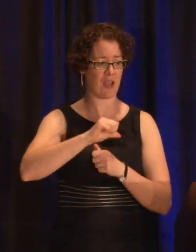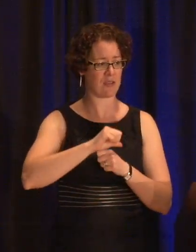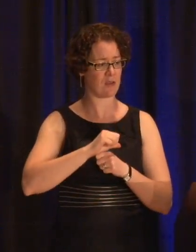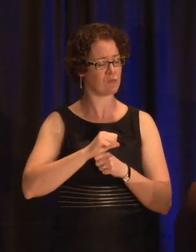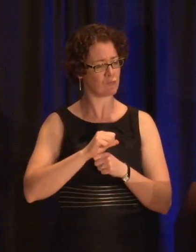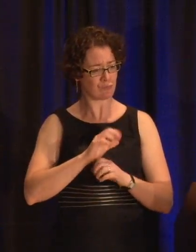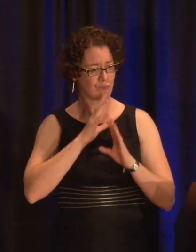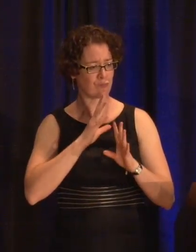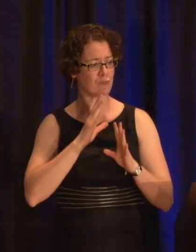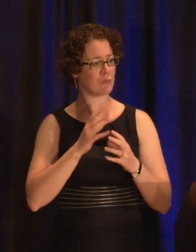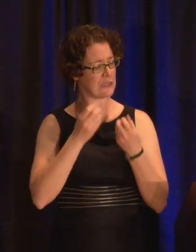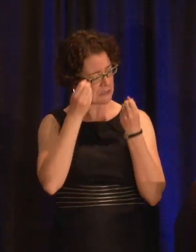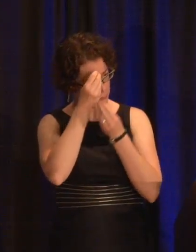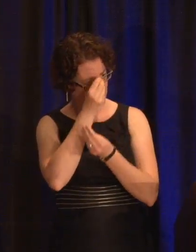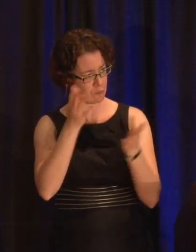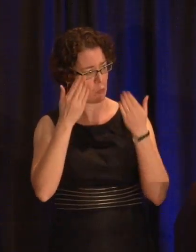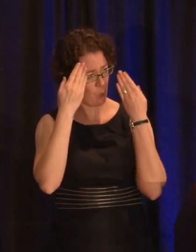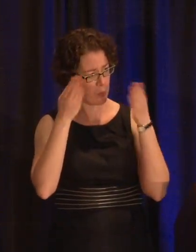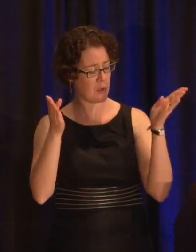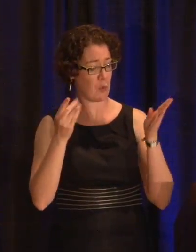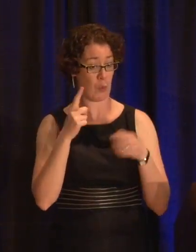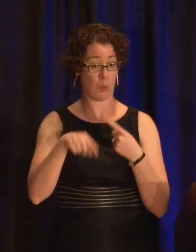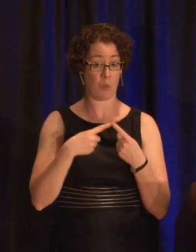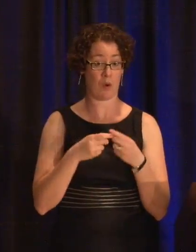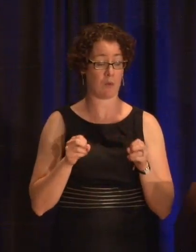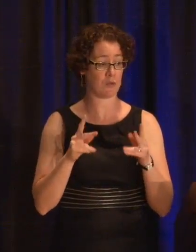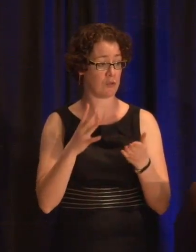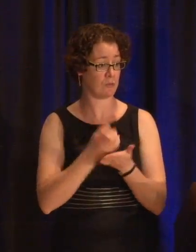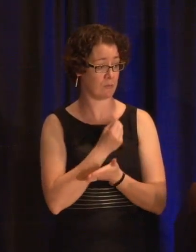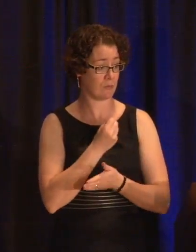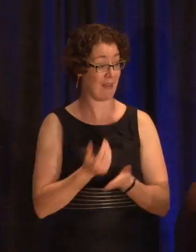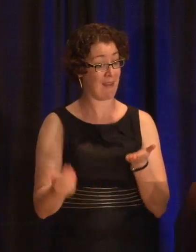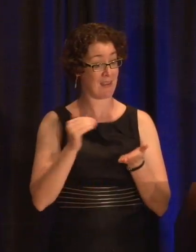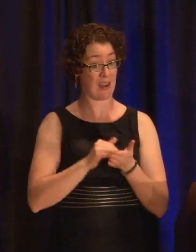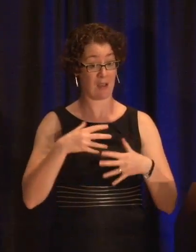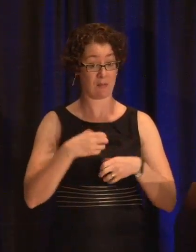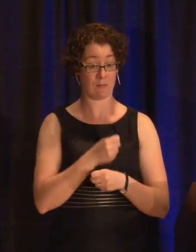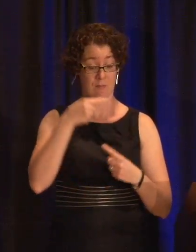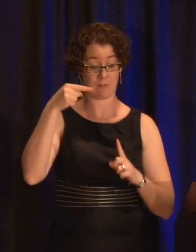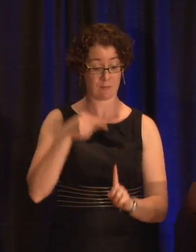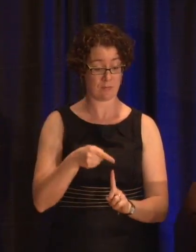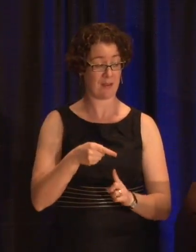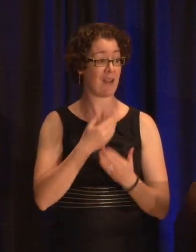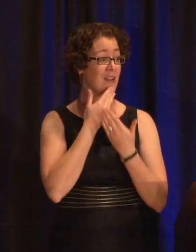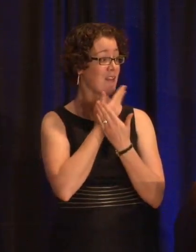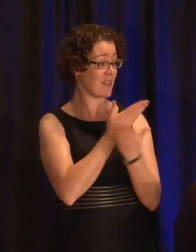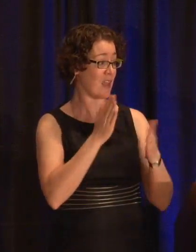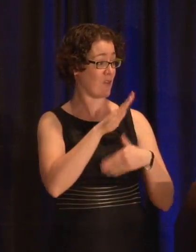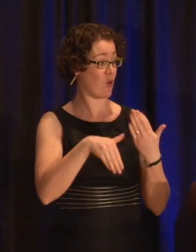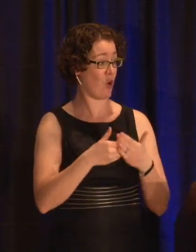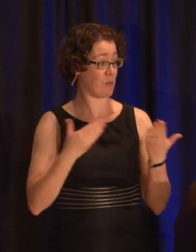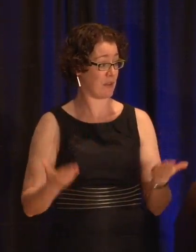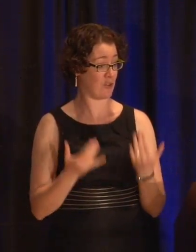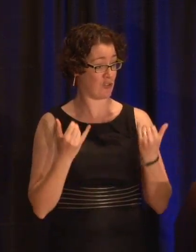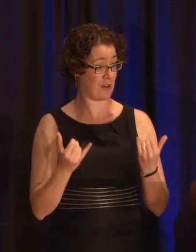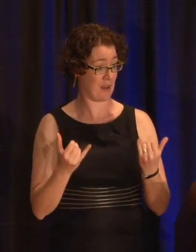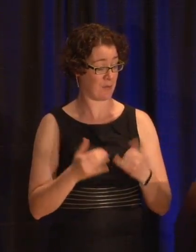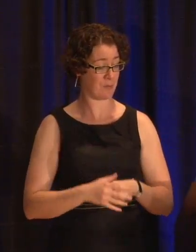mind freely when given the chance. To reiterate, I would like to thank all of you for being here